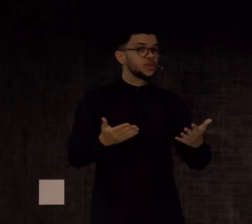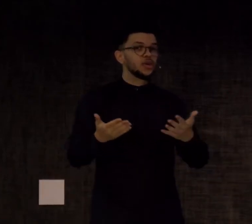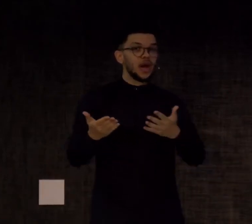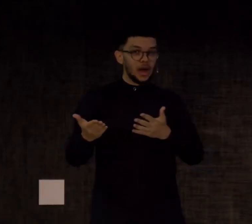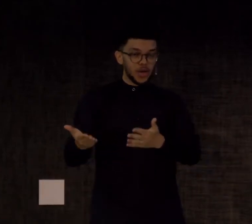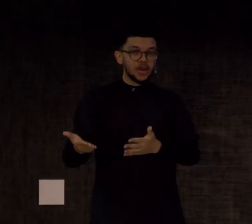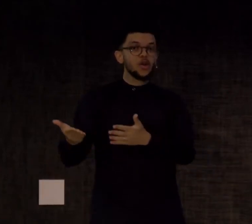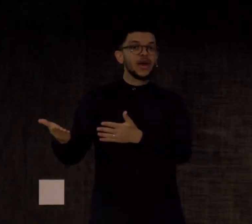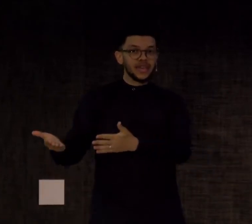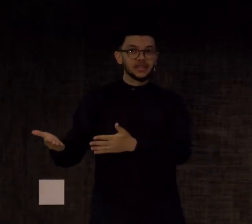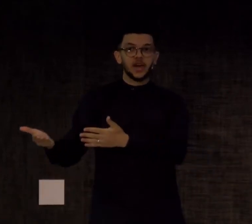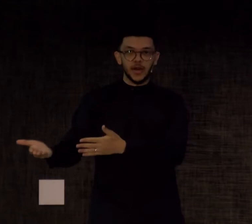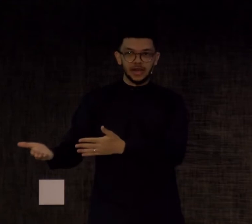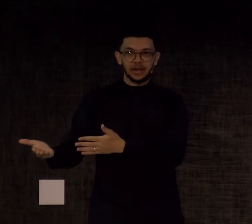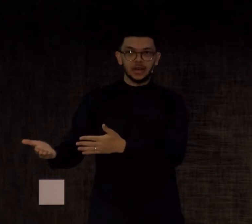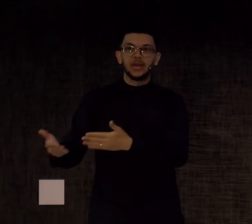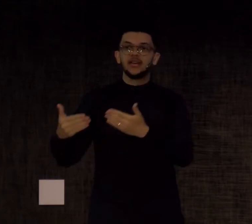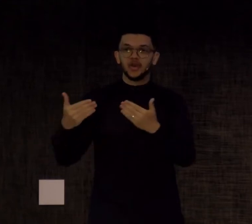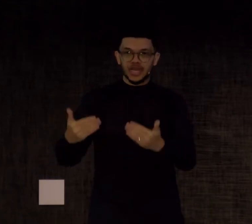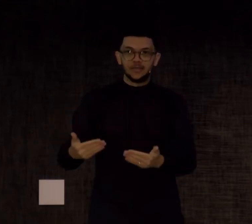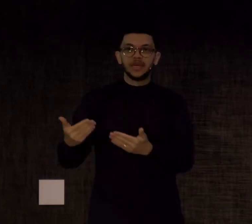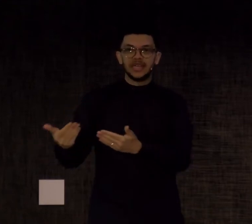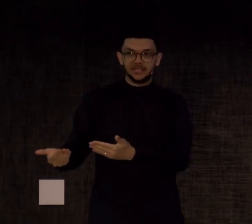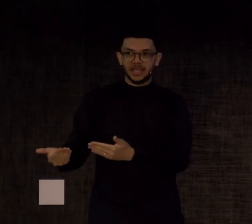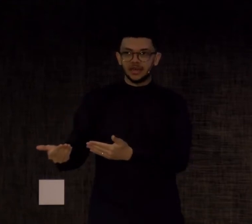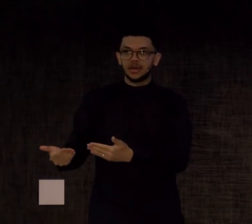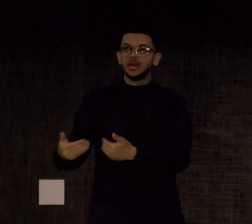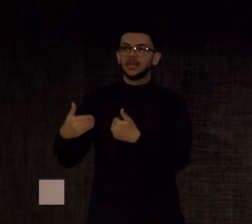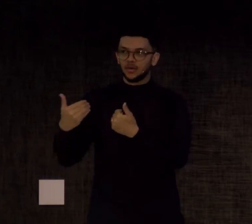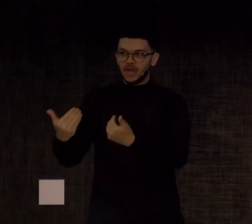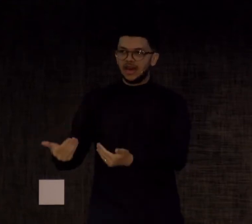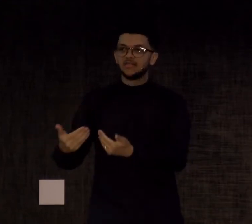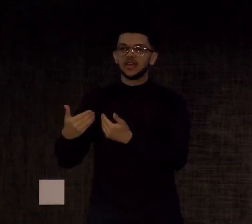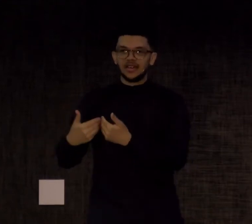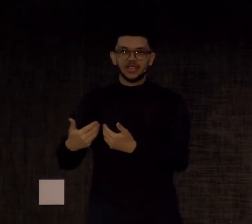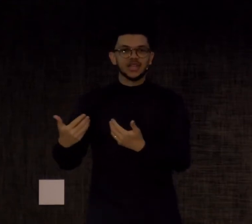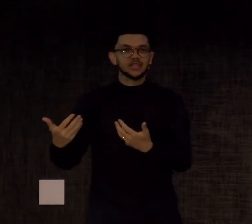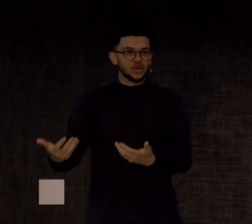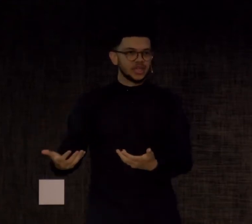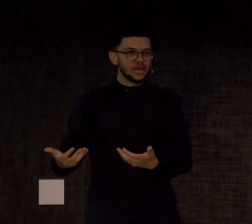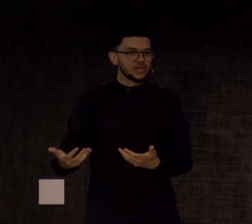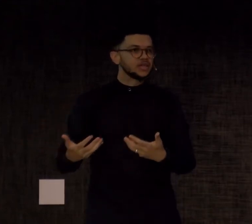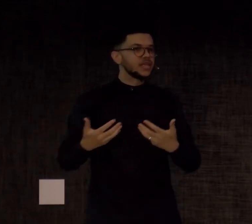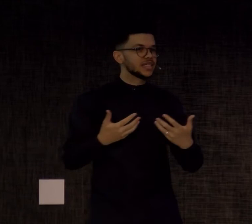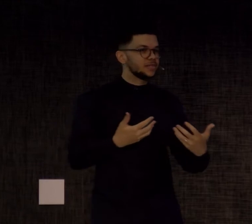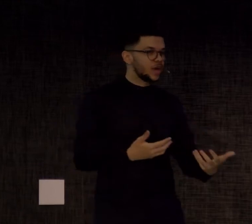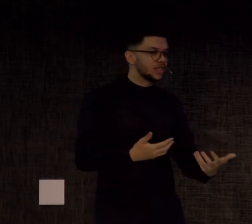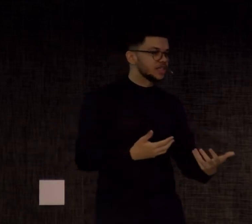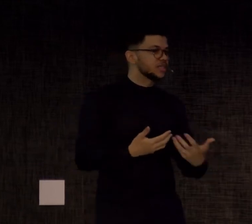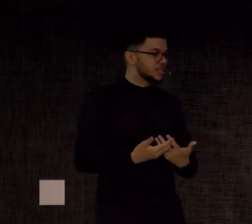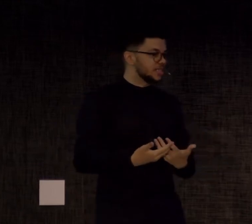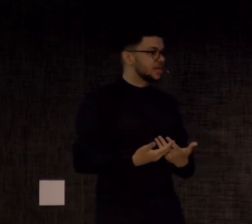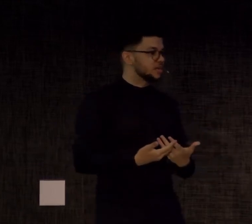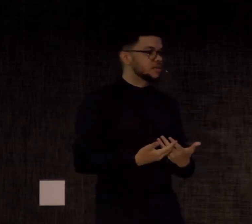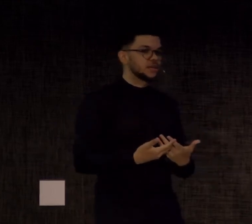you we know where things are going if we keep believing that we have everything sorted out except the policies